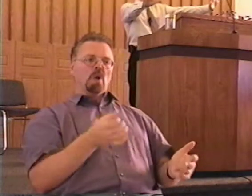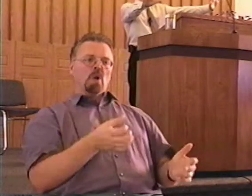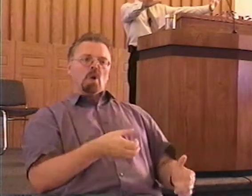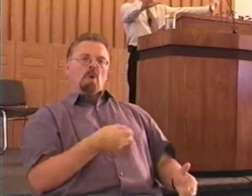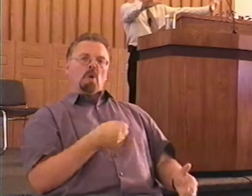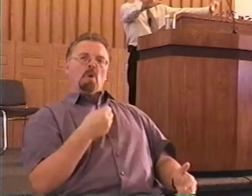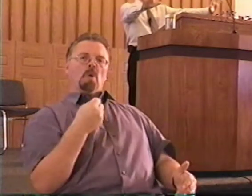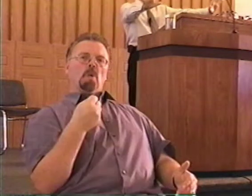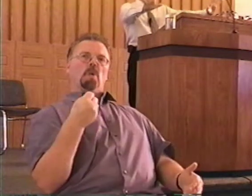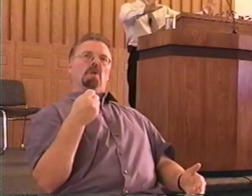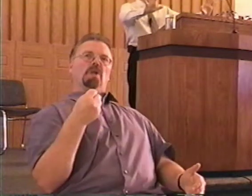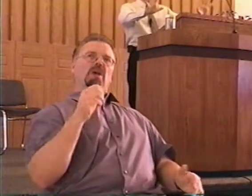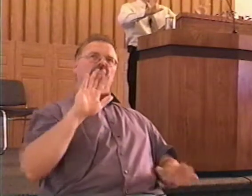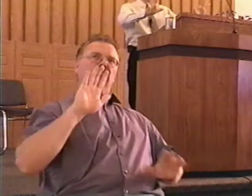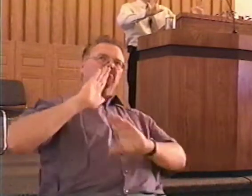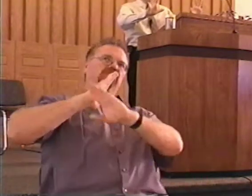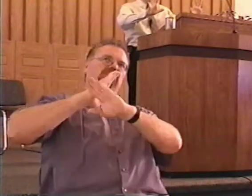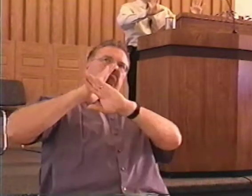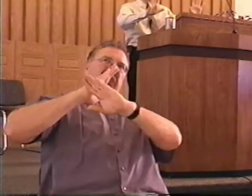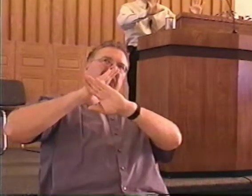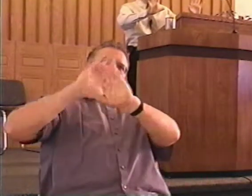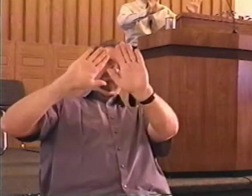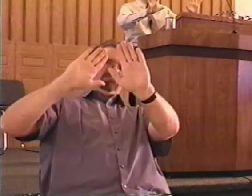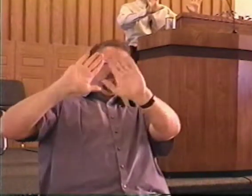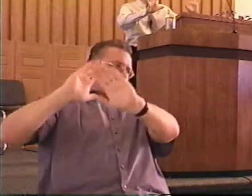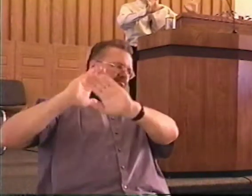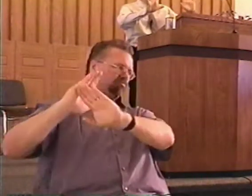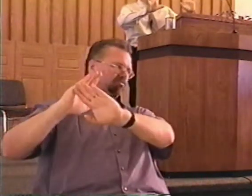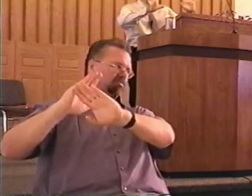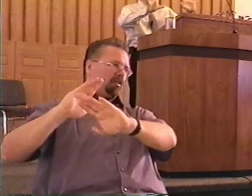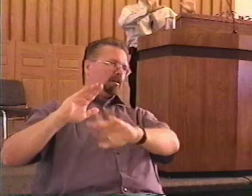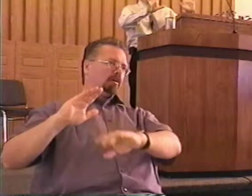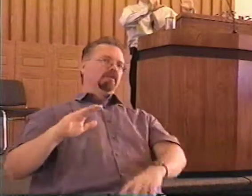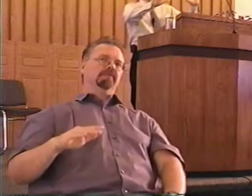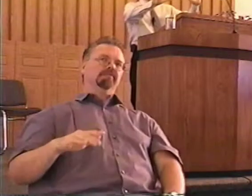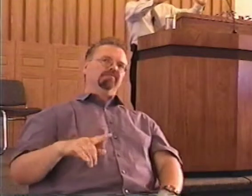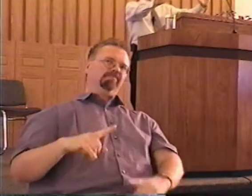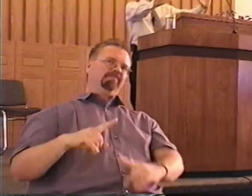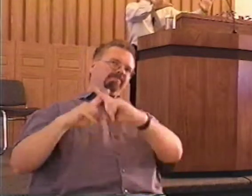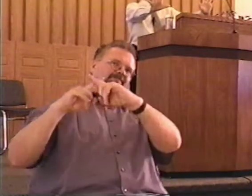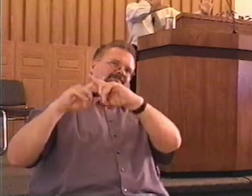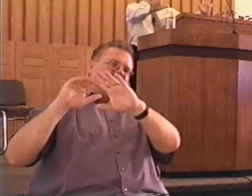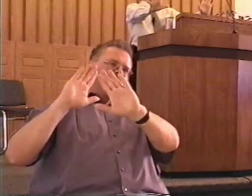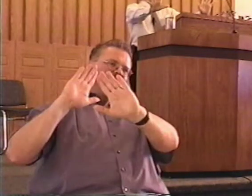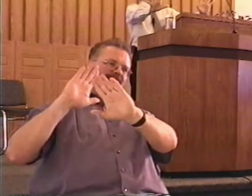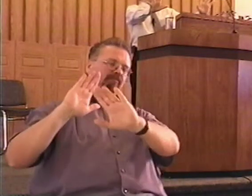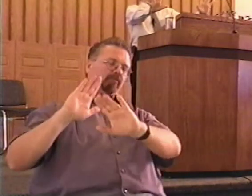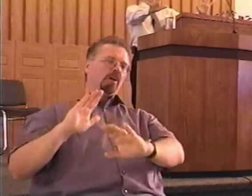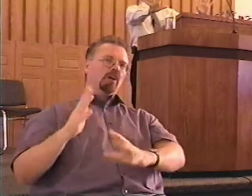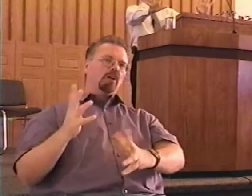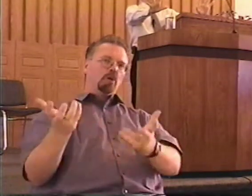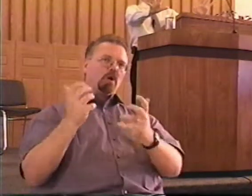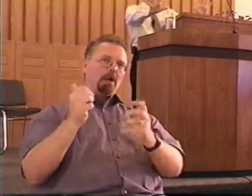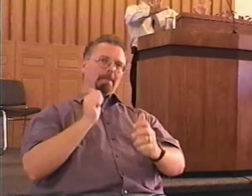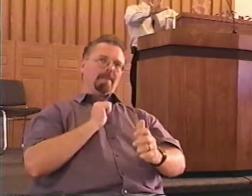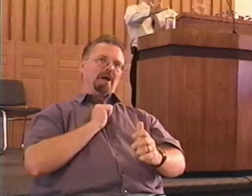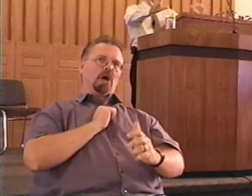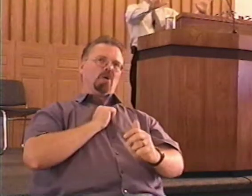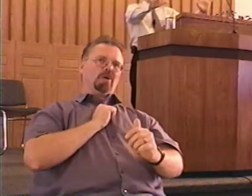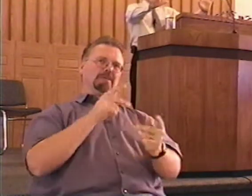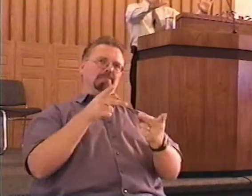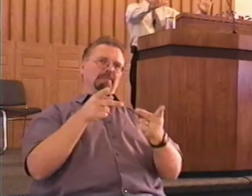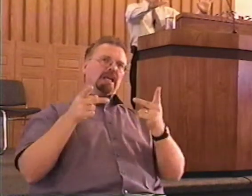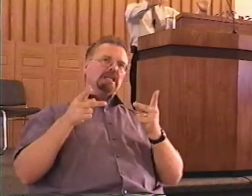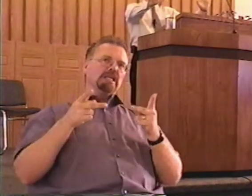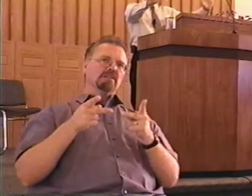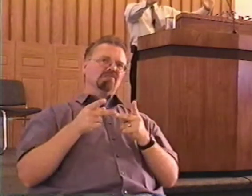hold off Christ, you consistently seem to just want your own space for a little bit so